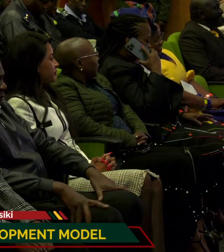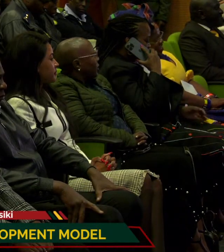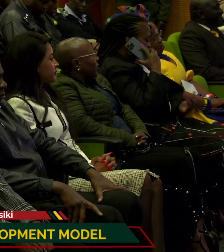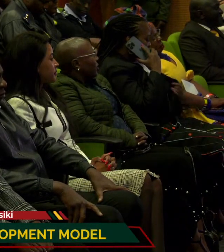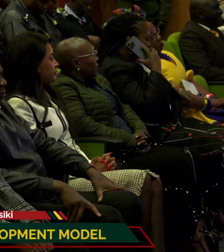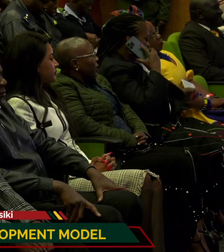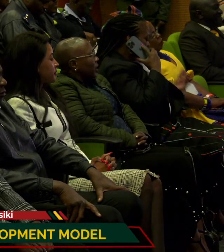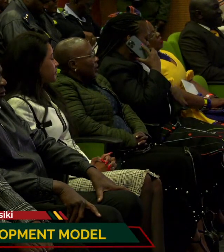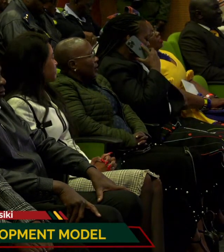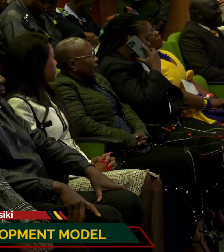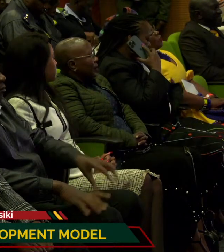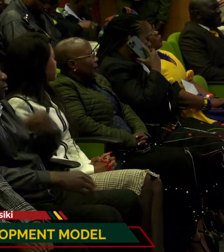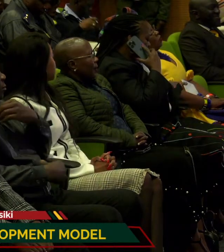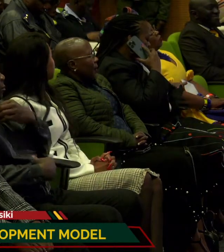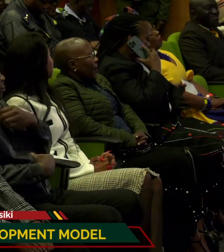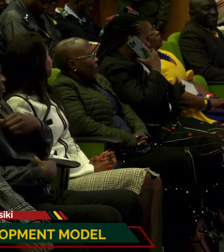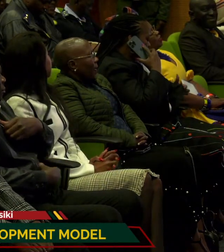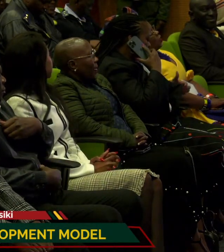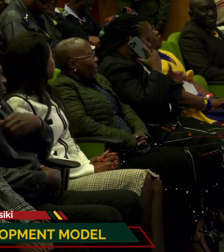Eh?